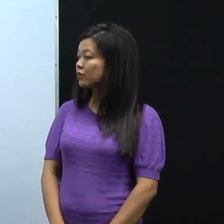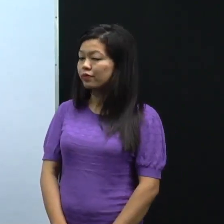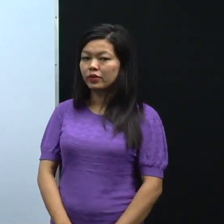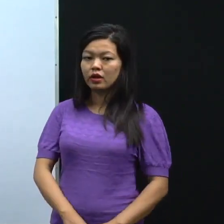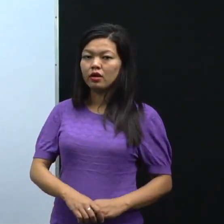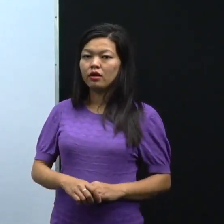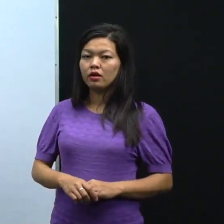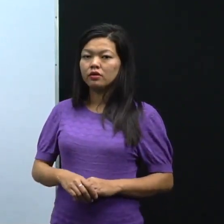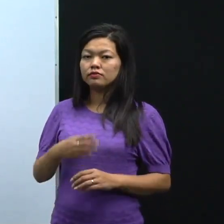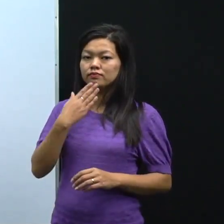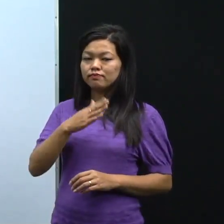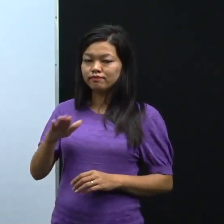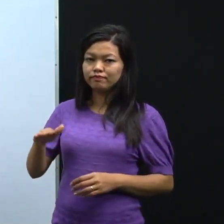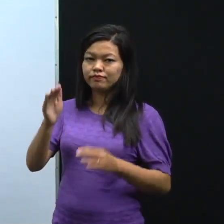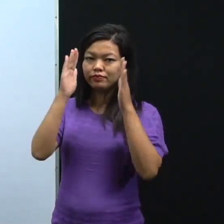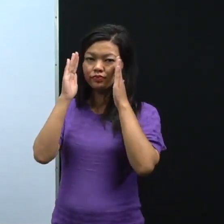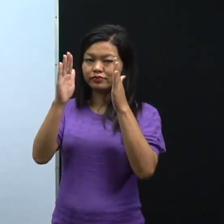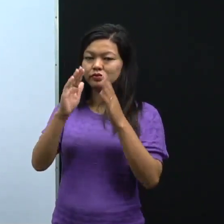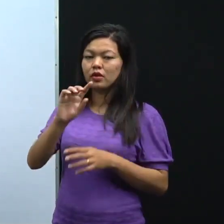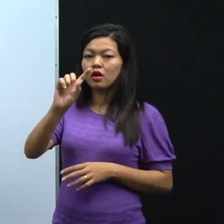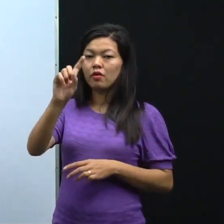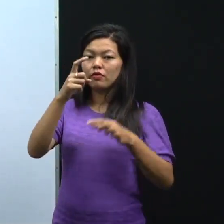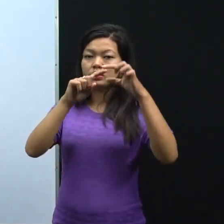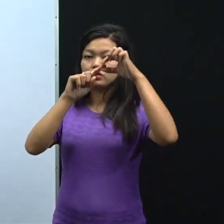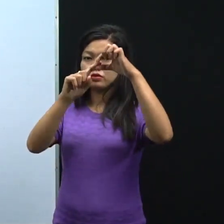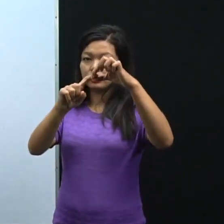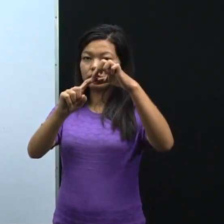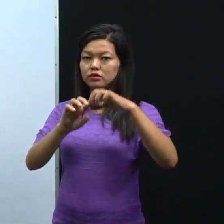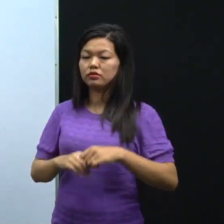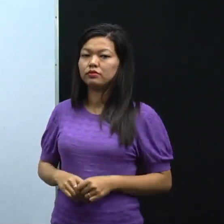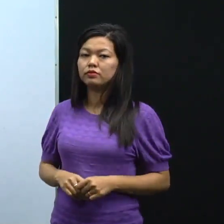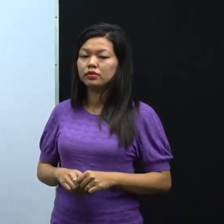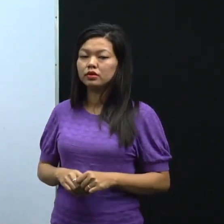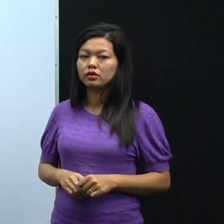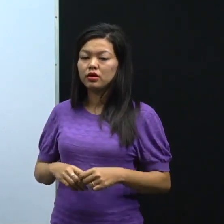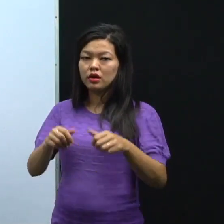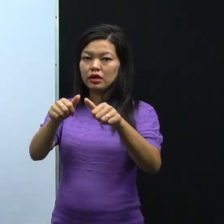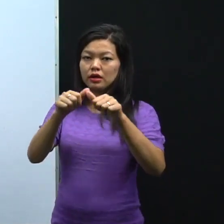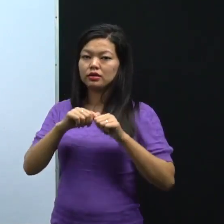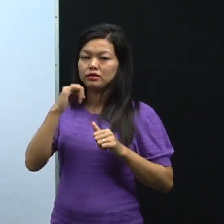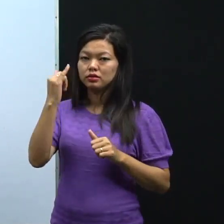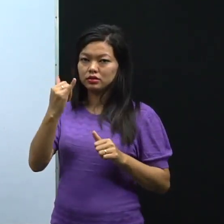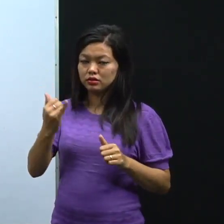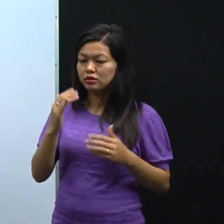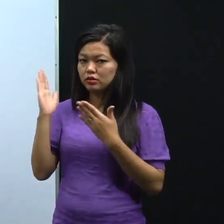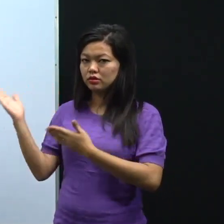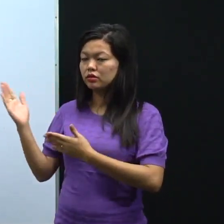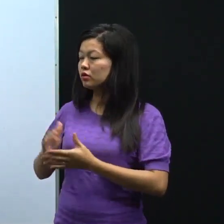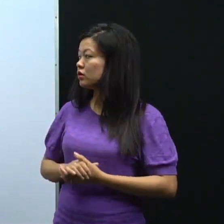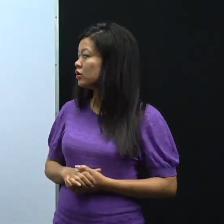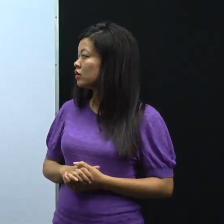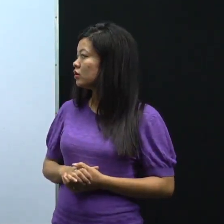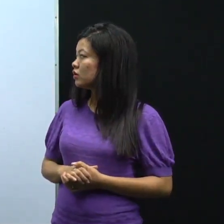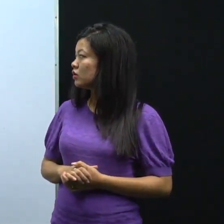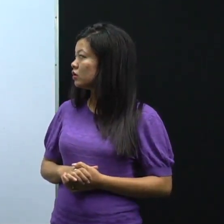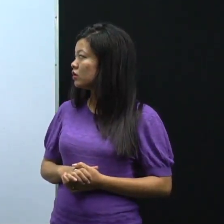Okay, so students, let's say this is question one. Okay, this is question one. So answer to question one.